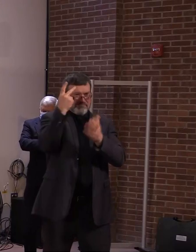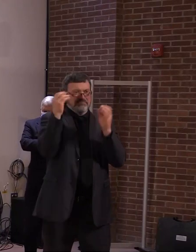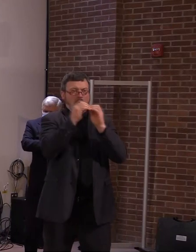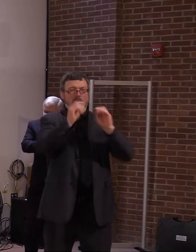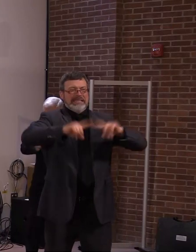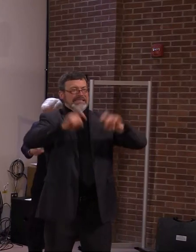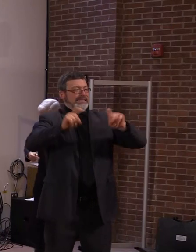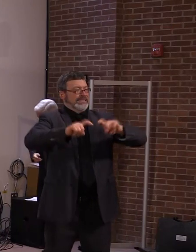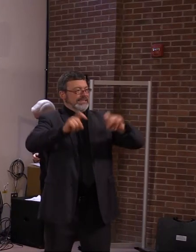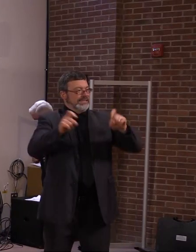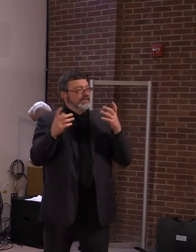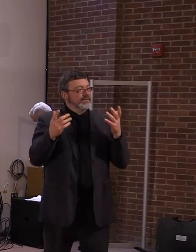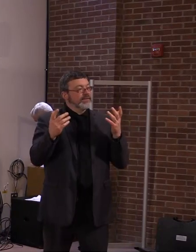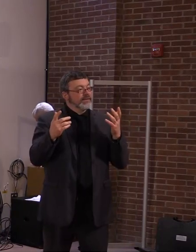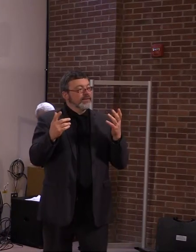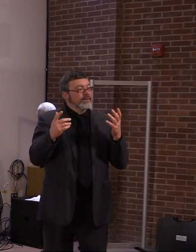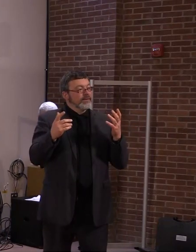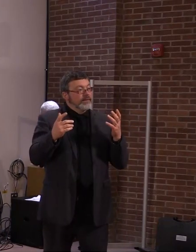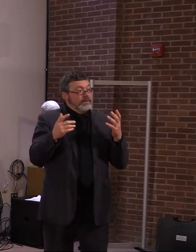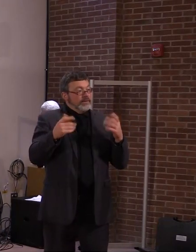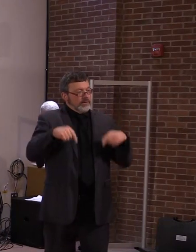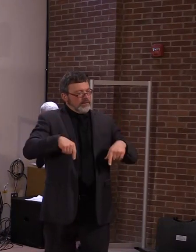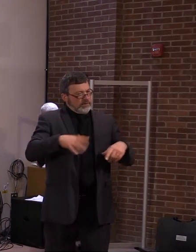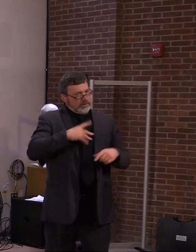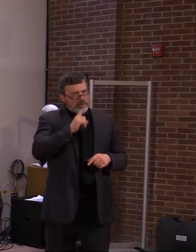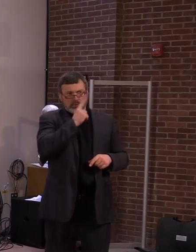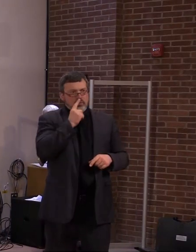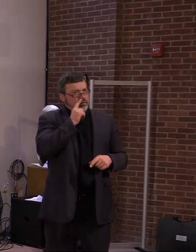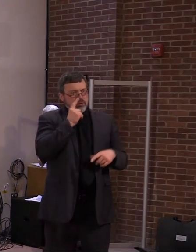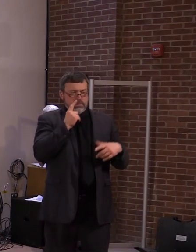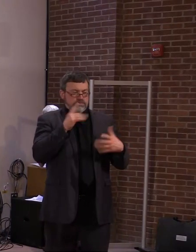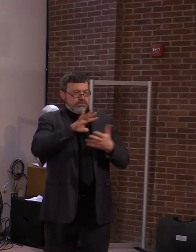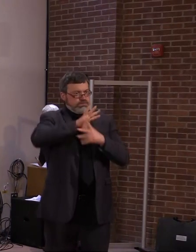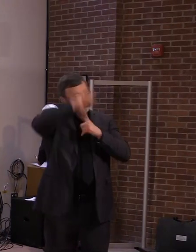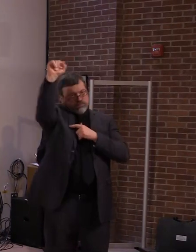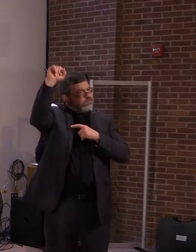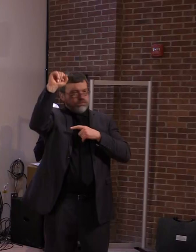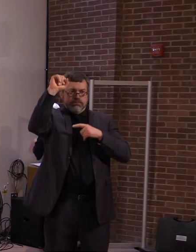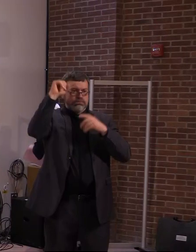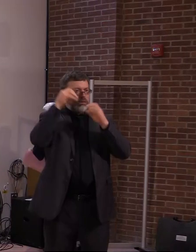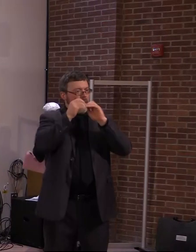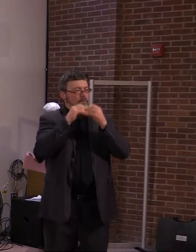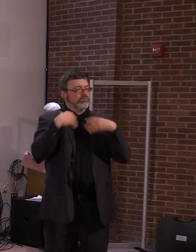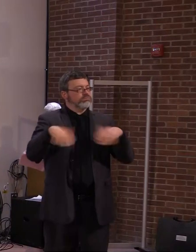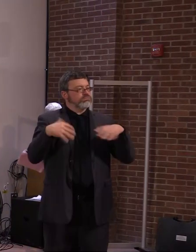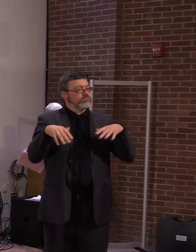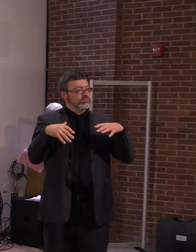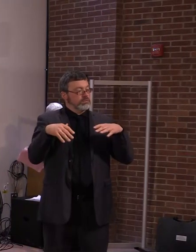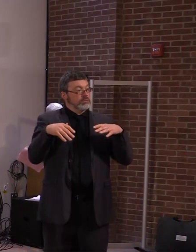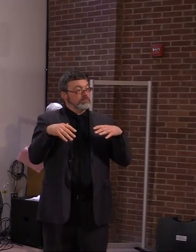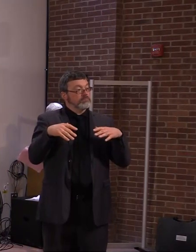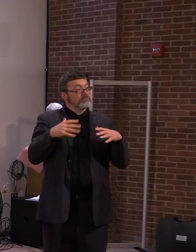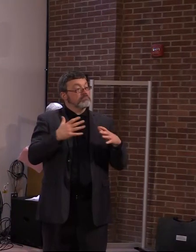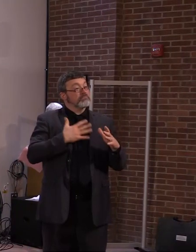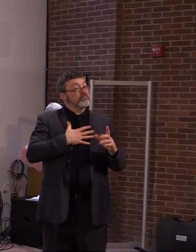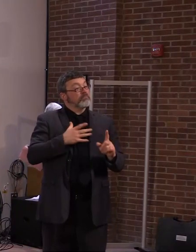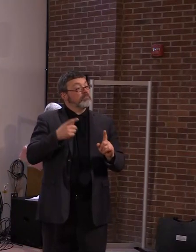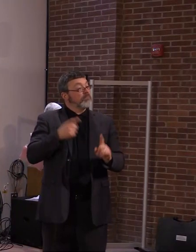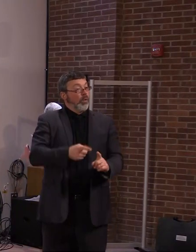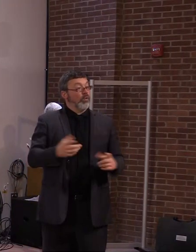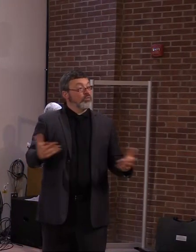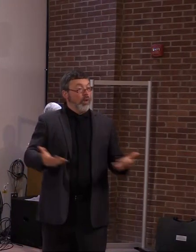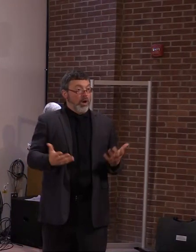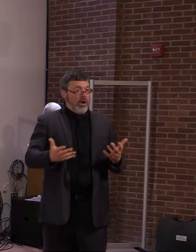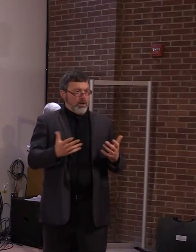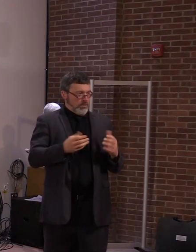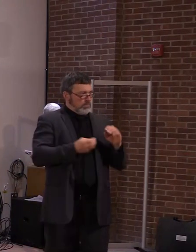testing that we're doing. But the point, you know, more to the point, you know, when we put all of those metrics into comparison and try